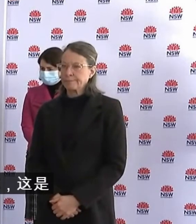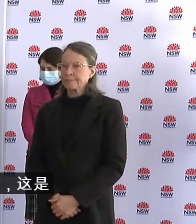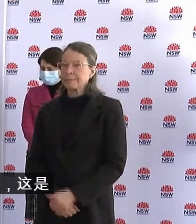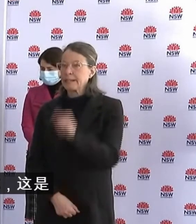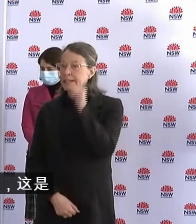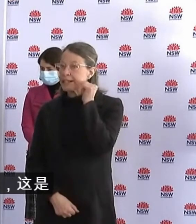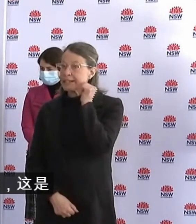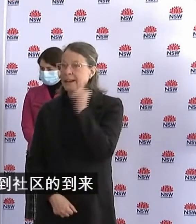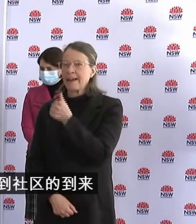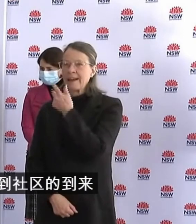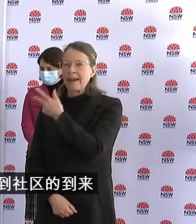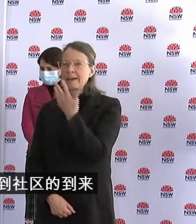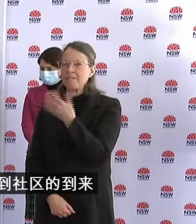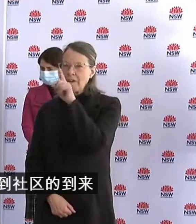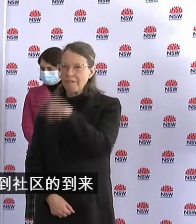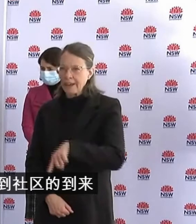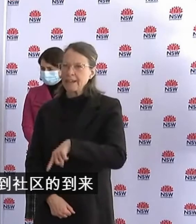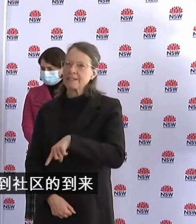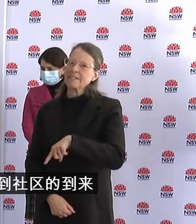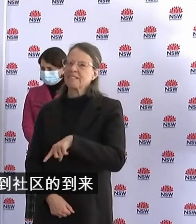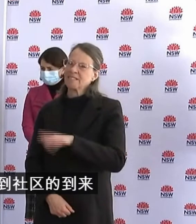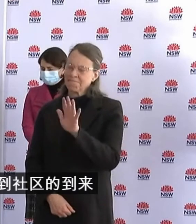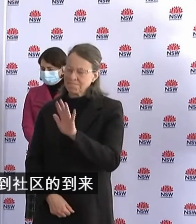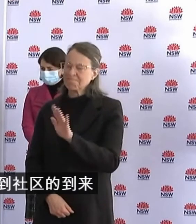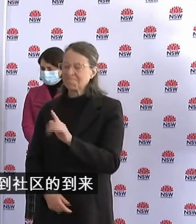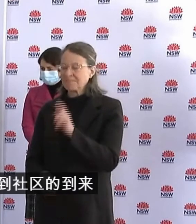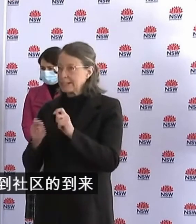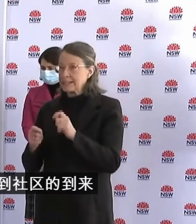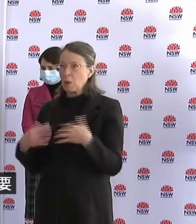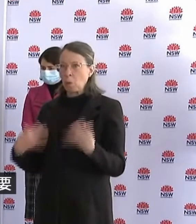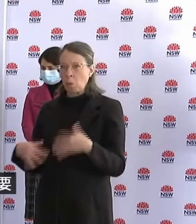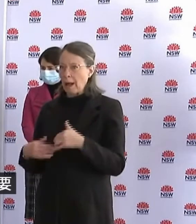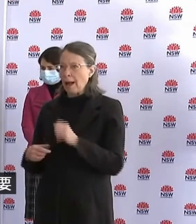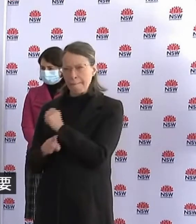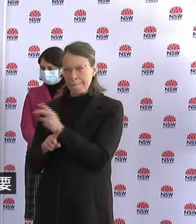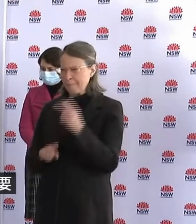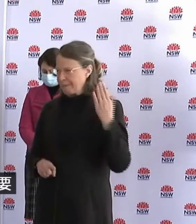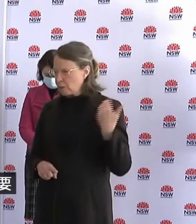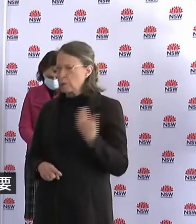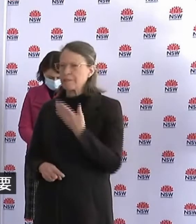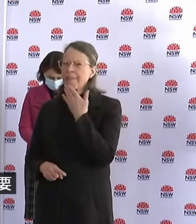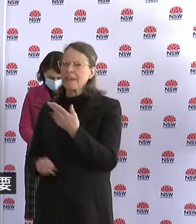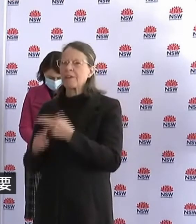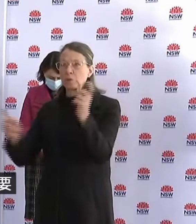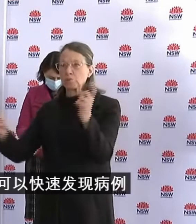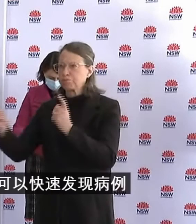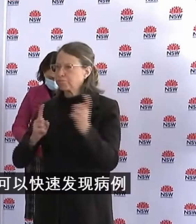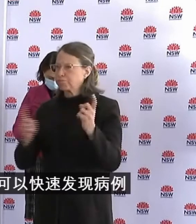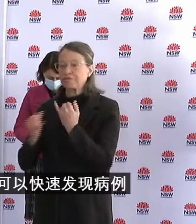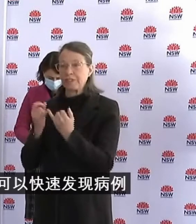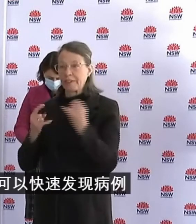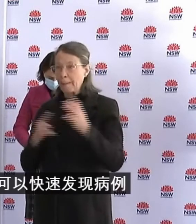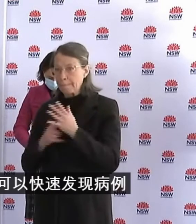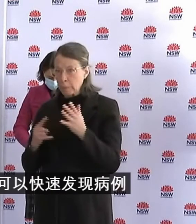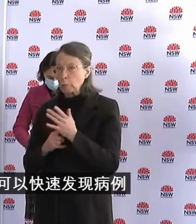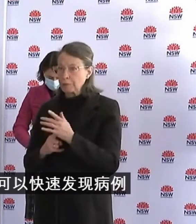85,185 tests were done yesterday, which is an increase and a record number, which is fantastic to see the community coming forward for testing. It's just so important that people come